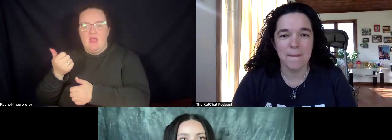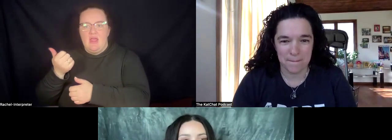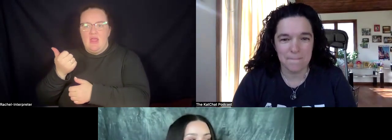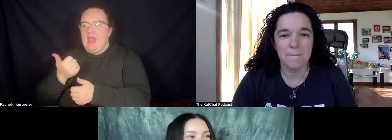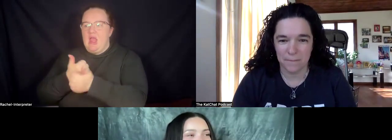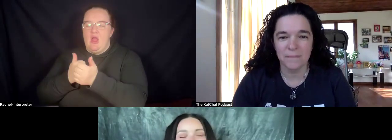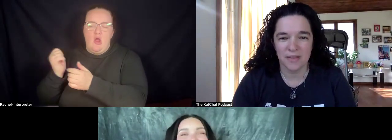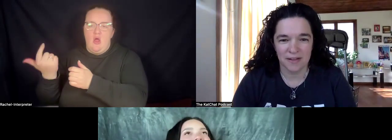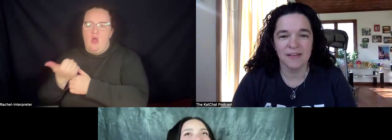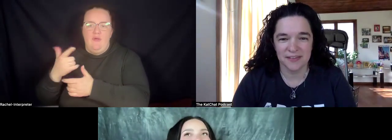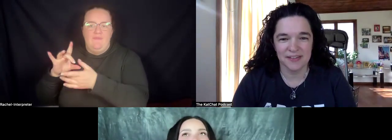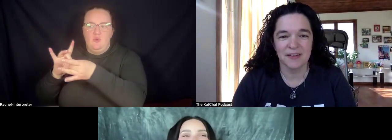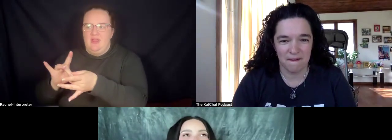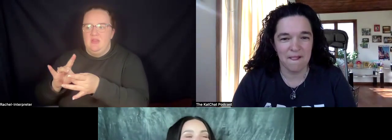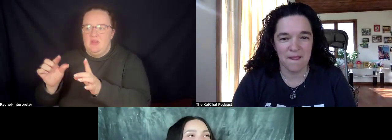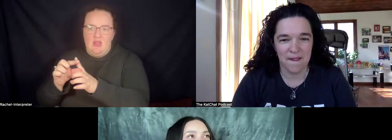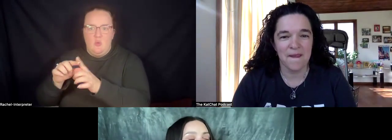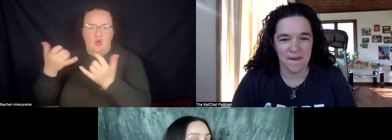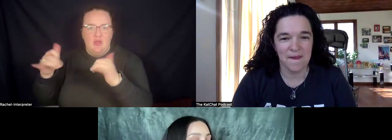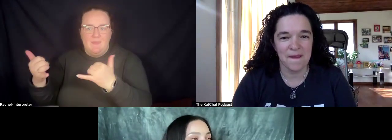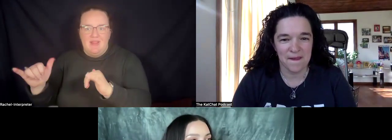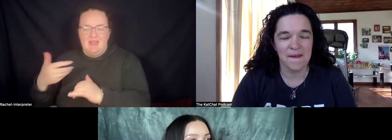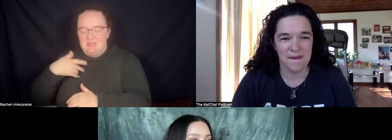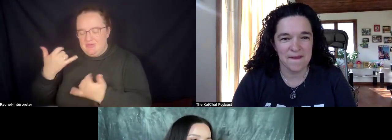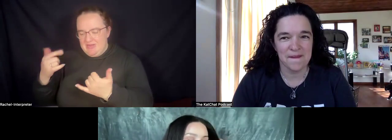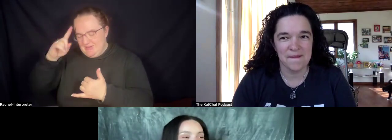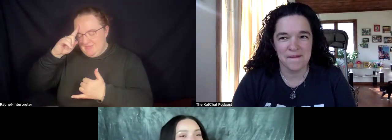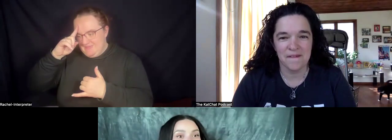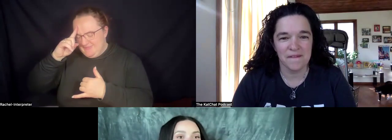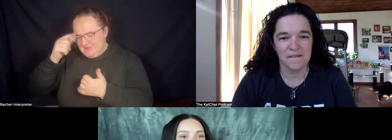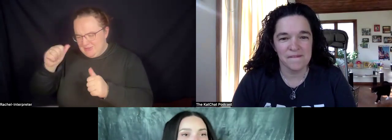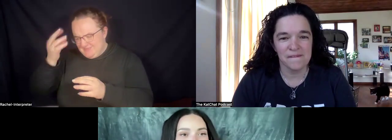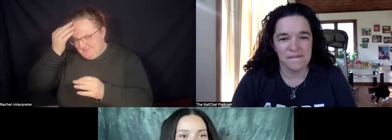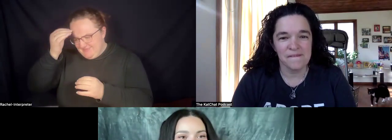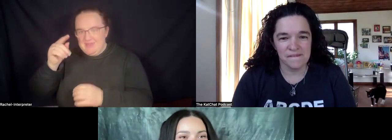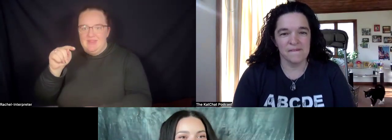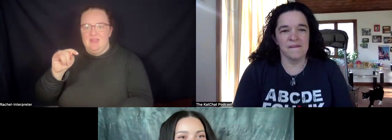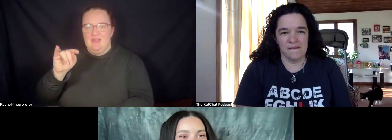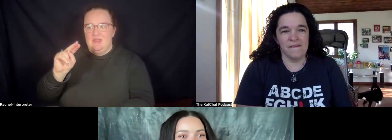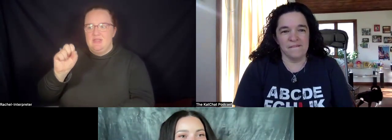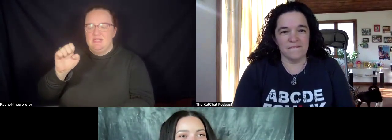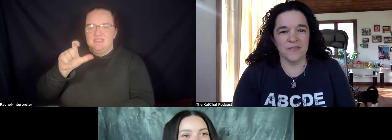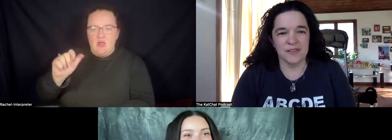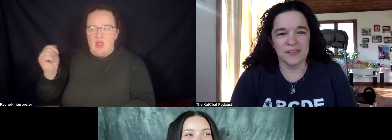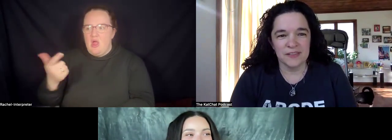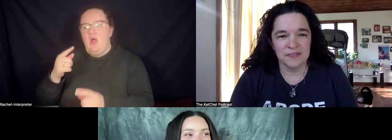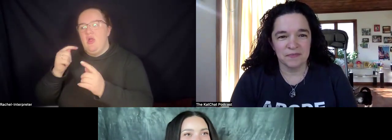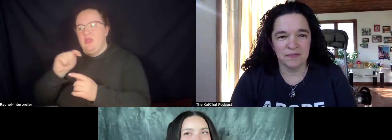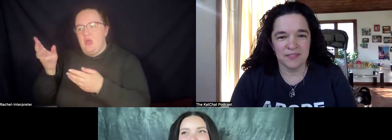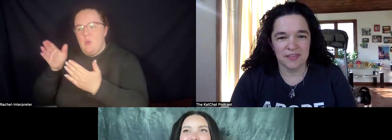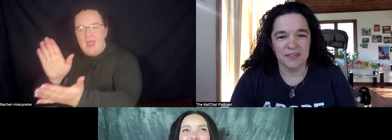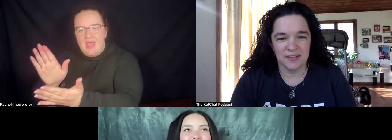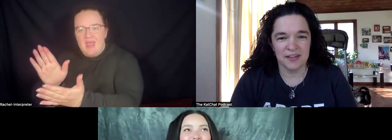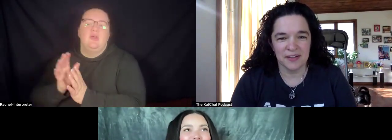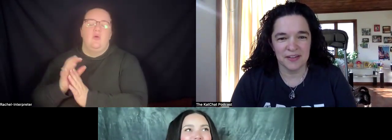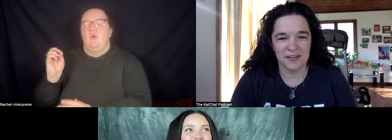on words. So I mean, my brain's not functioning fast enough but it'd be like tinsel all the way and stuff, or like